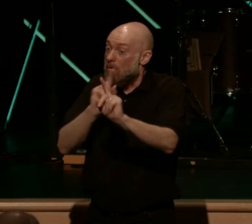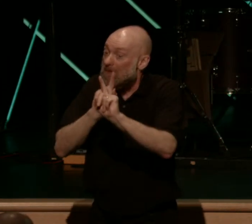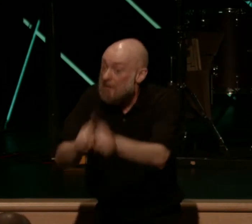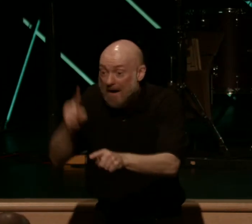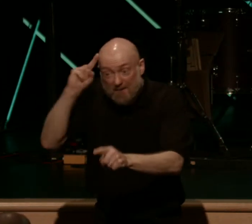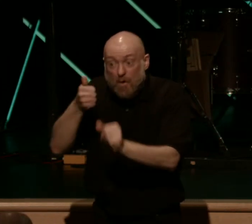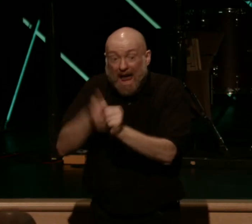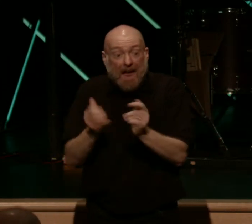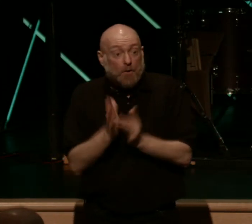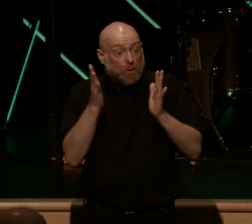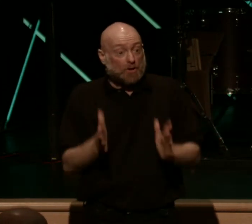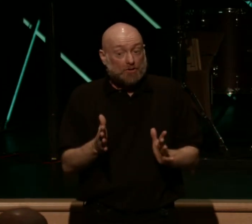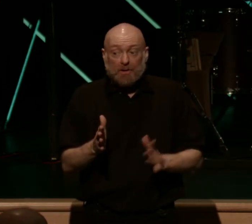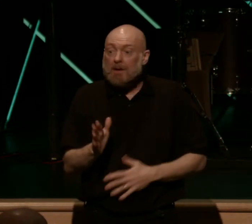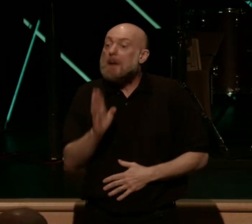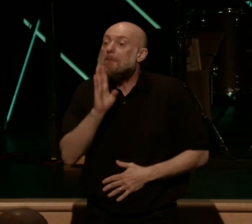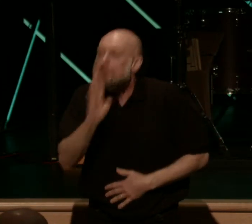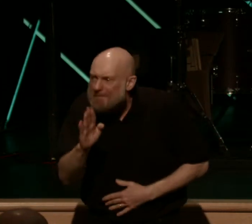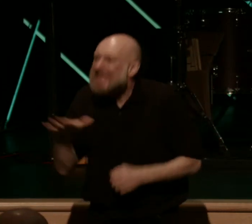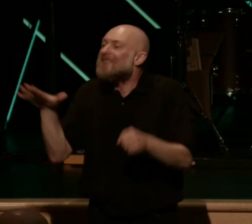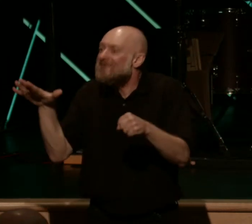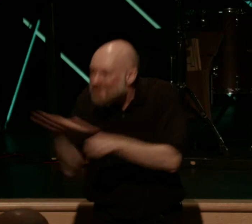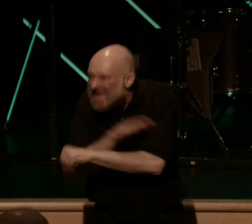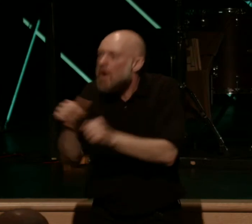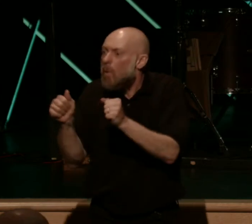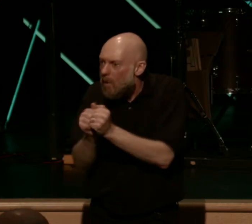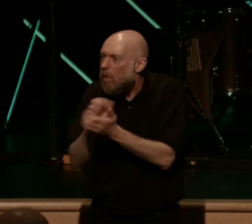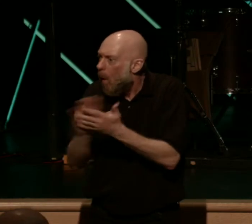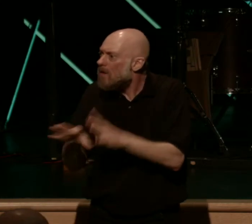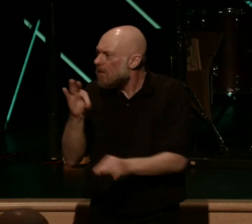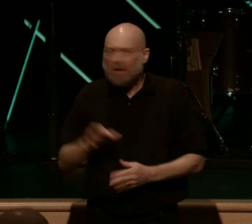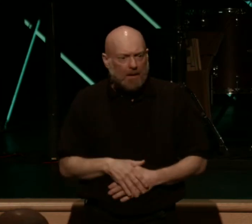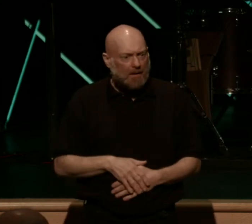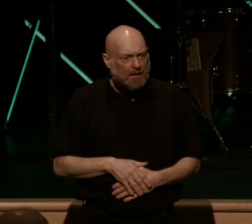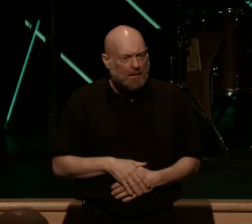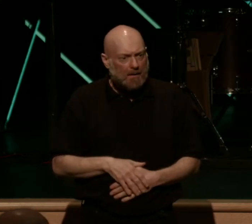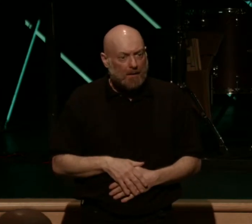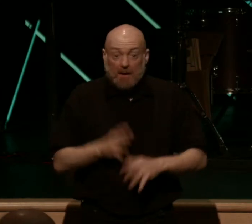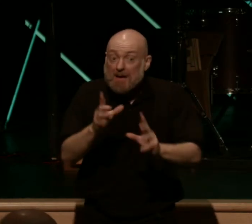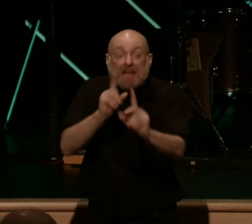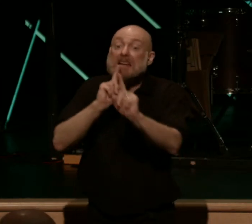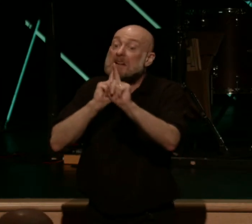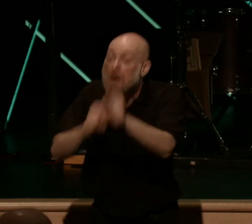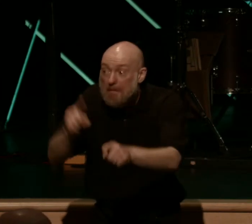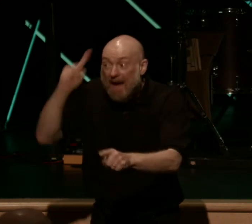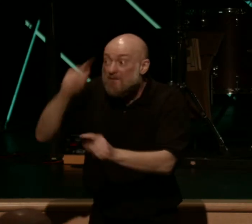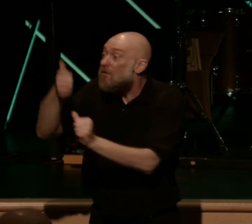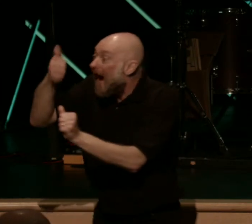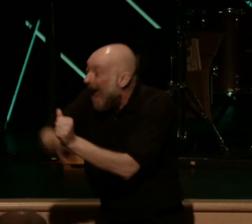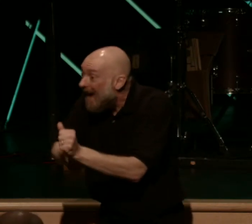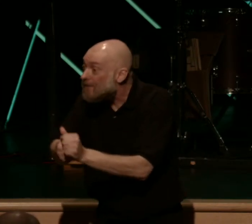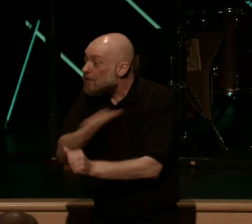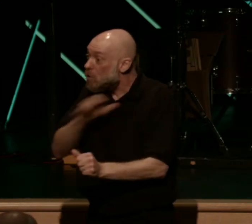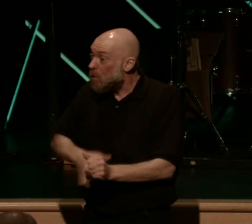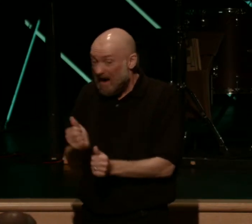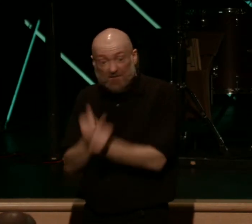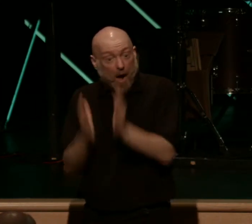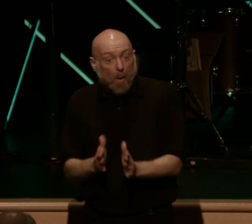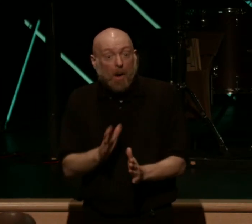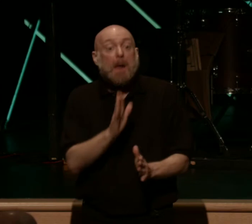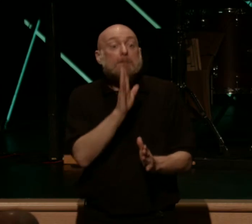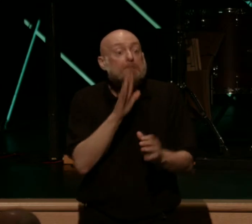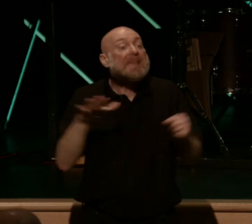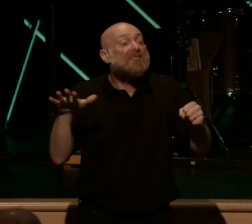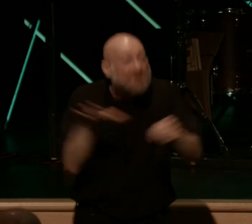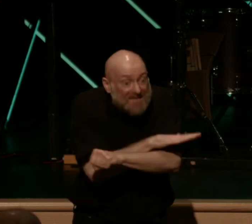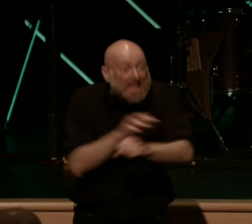follower, be filled with the Spirit. The essential command for every Christ follower, be